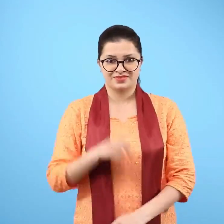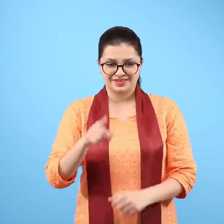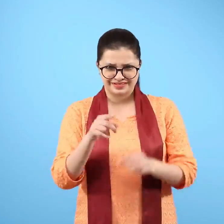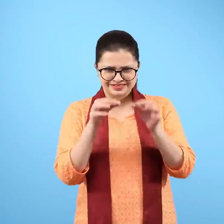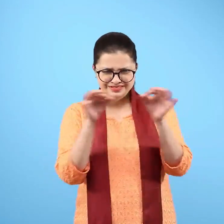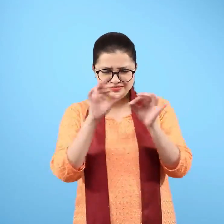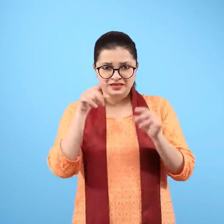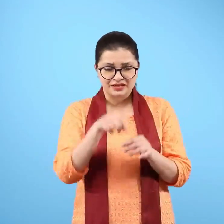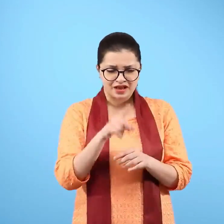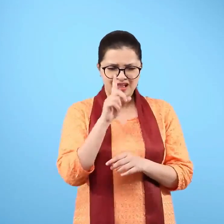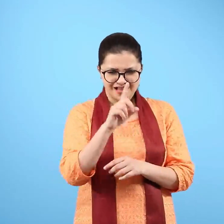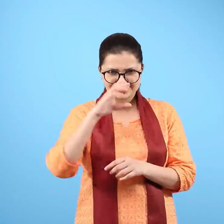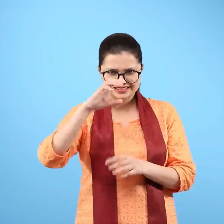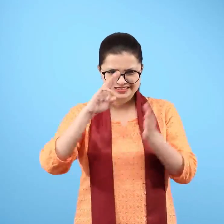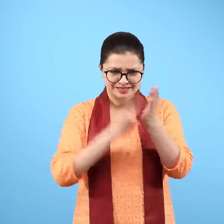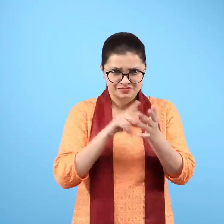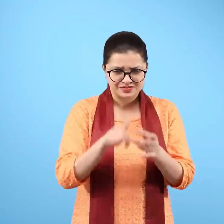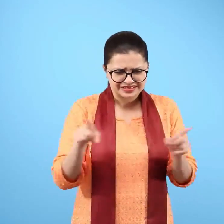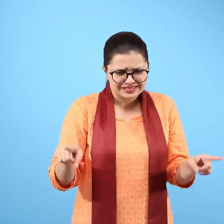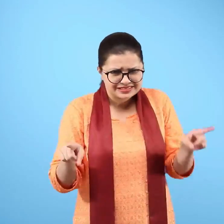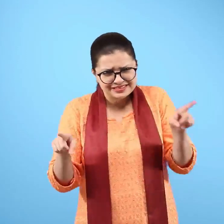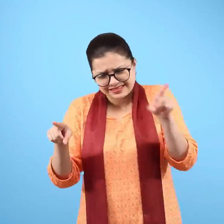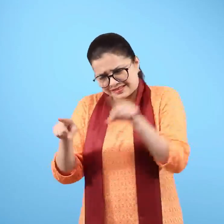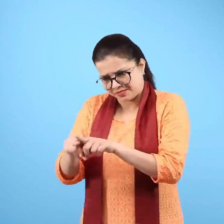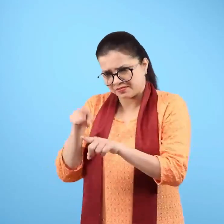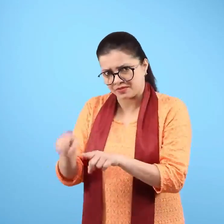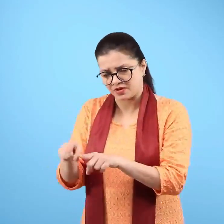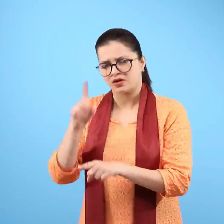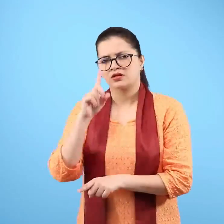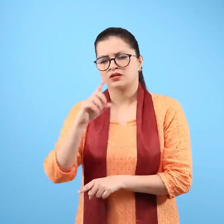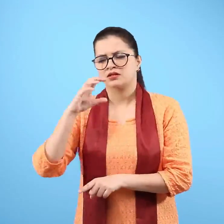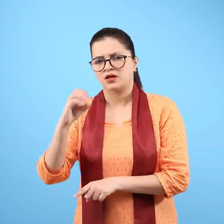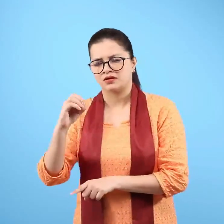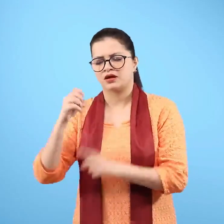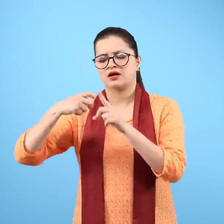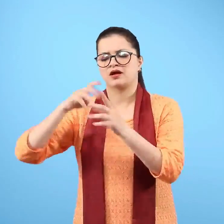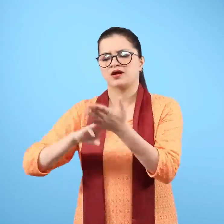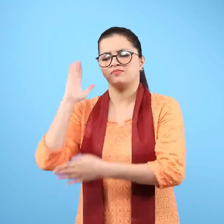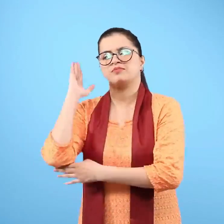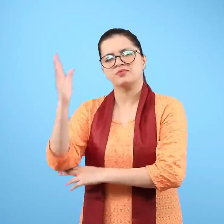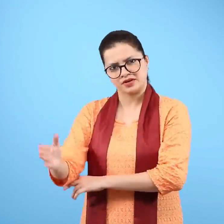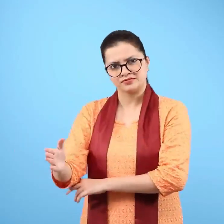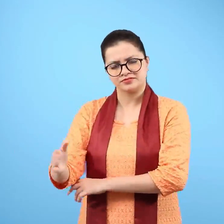The scale of the map is 1 centimeter on the paper is equal to 10 kilometers.